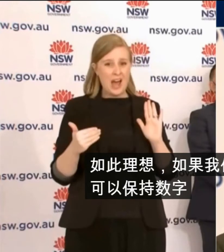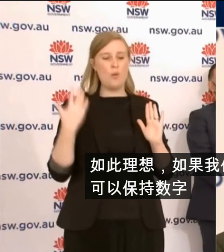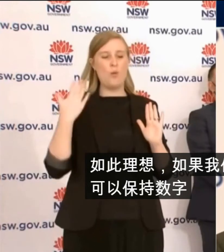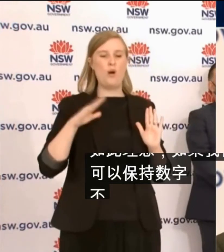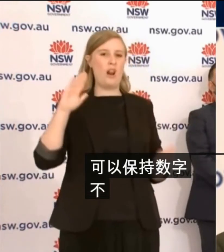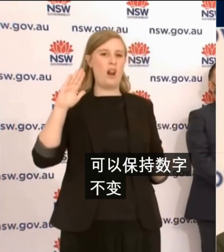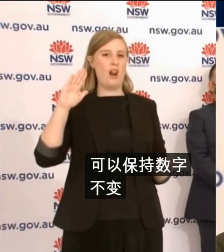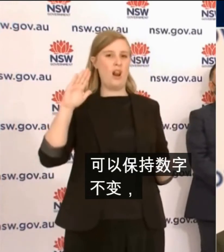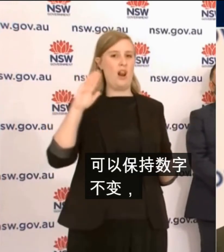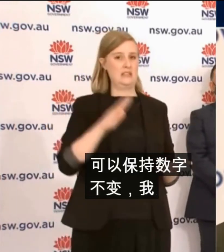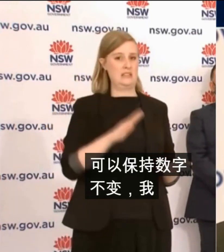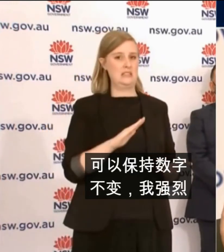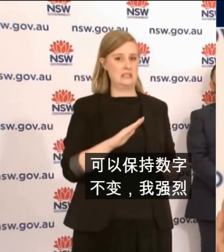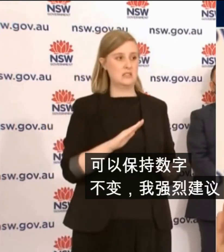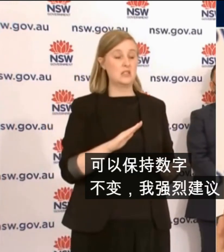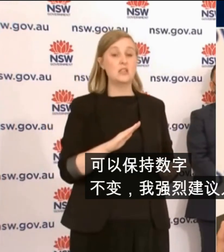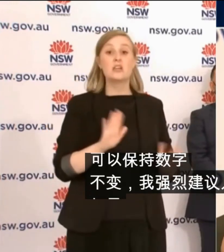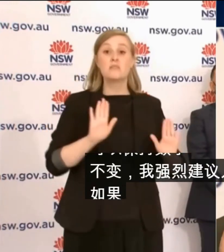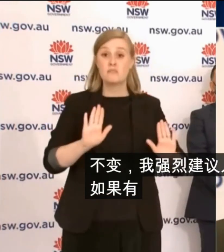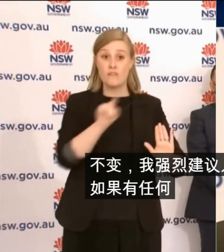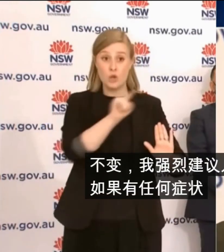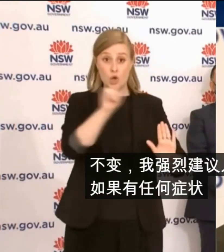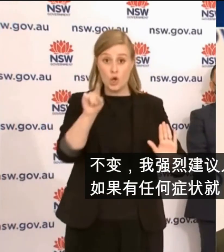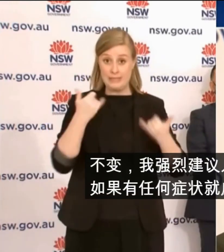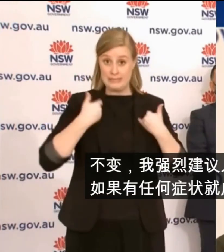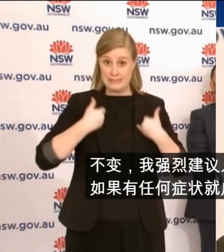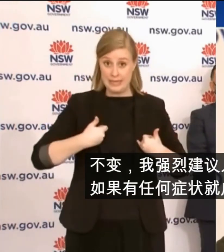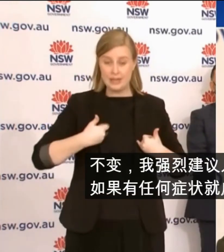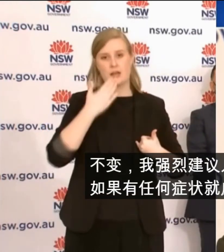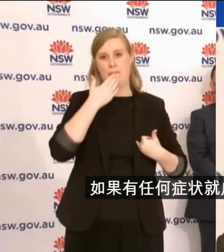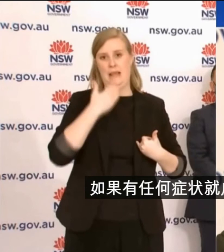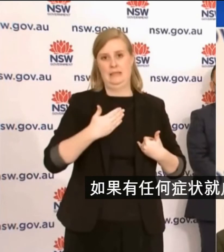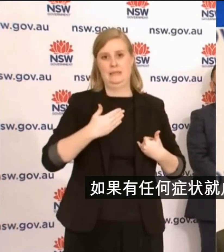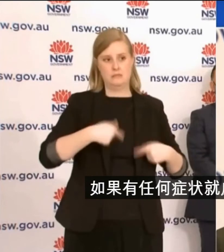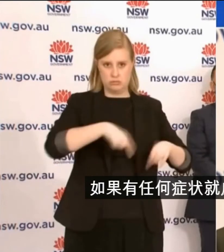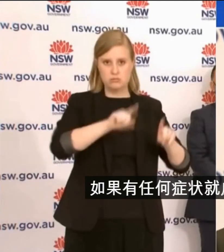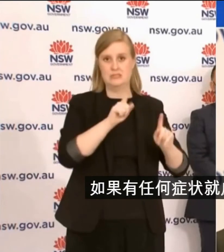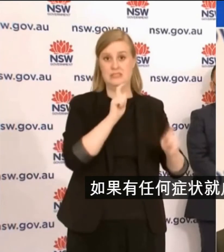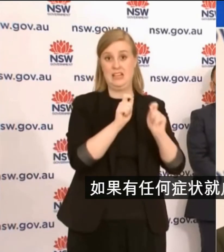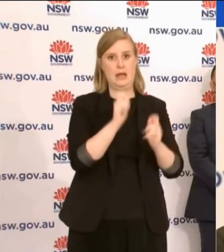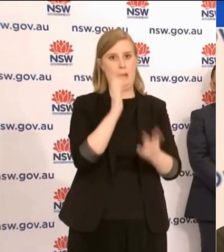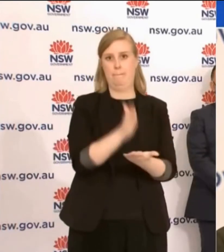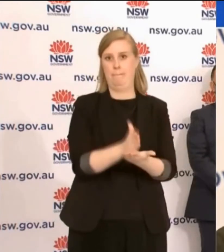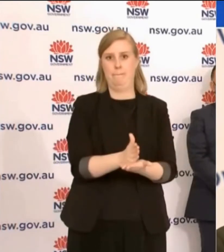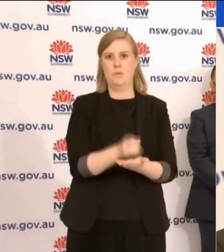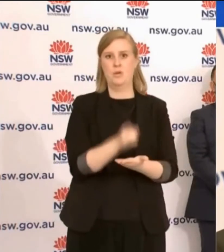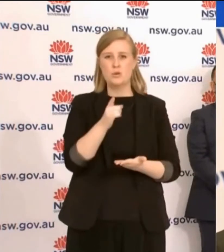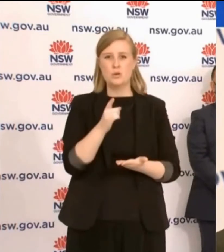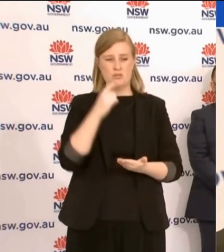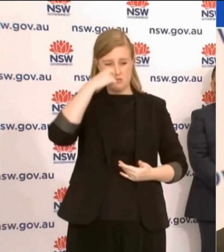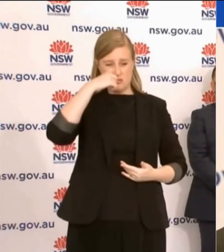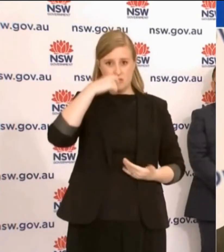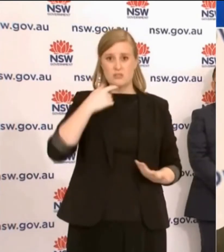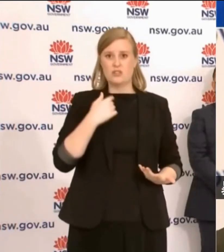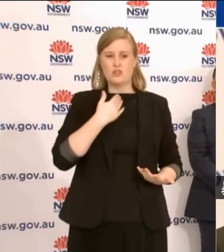allow, strongly suggesting that people should go and get tested. If they have any symptoms at all, go and get tested, or if you've been in a situation